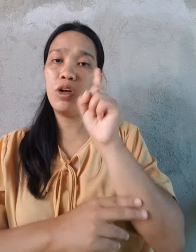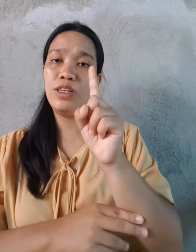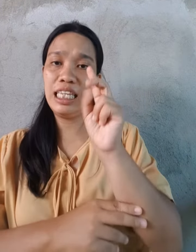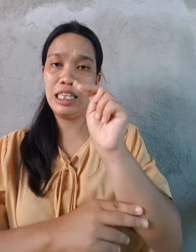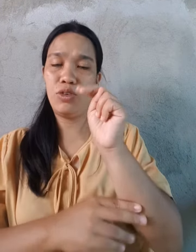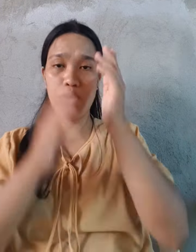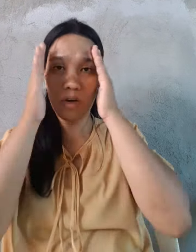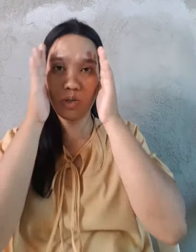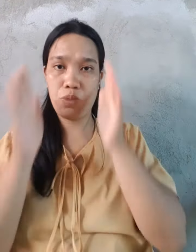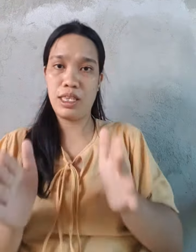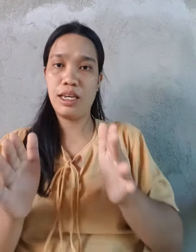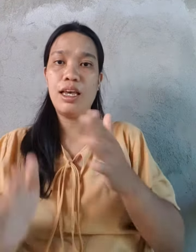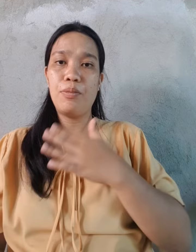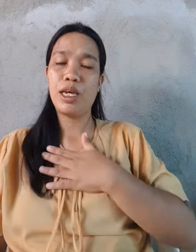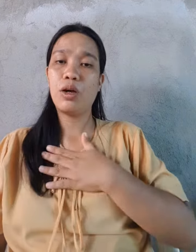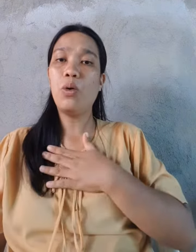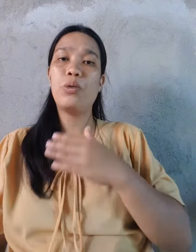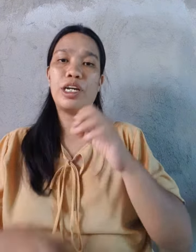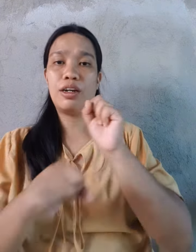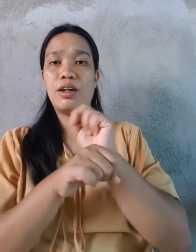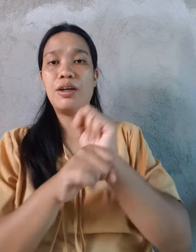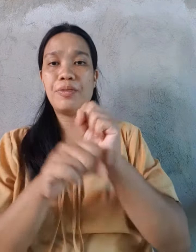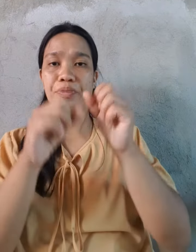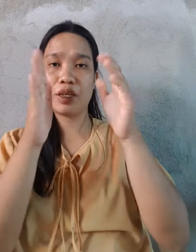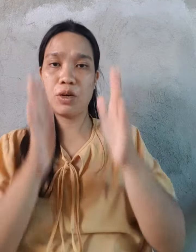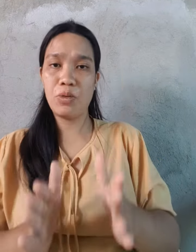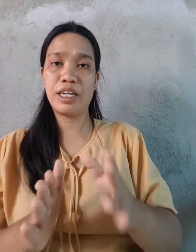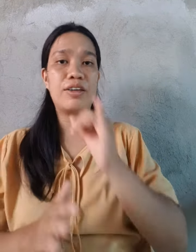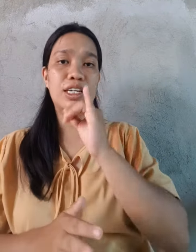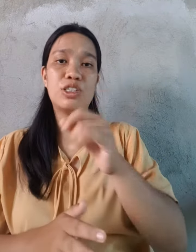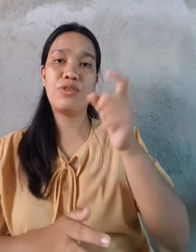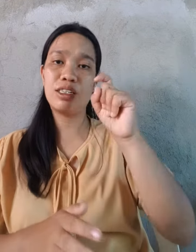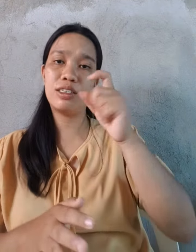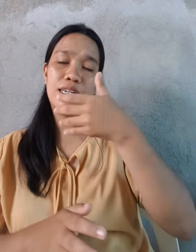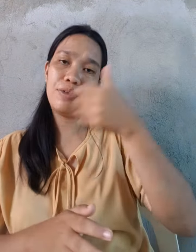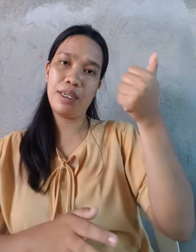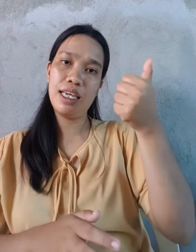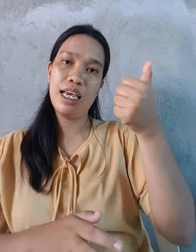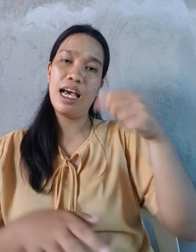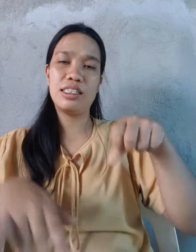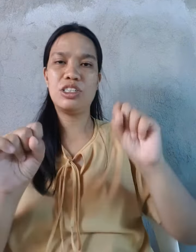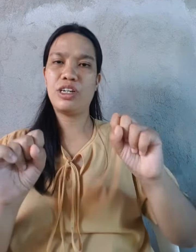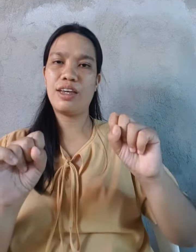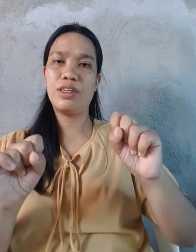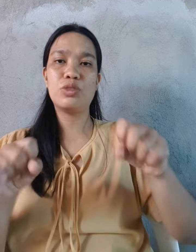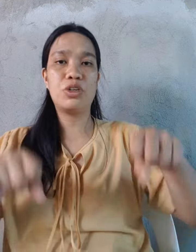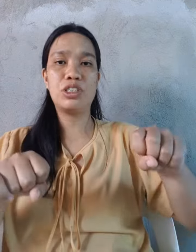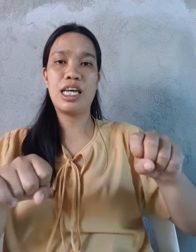don't need to focus with. My coworker is faster than me as he drive his